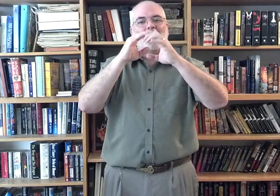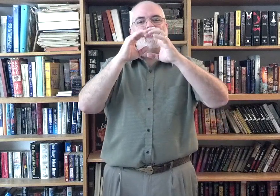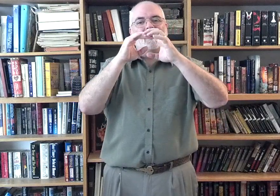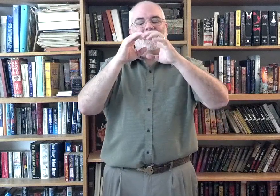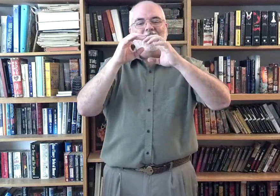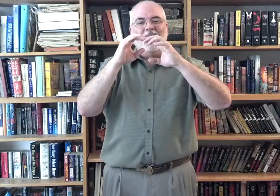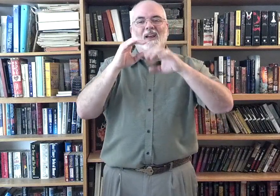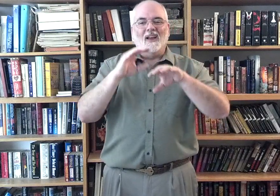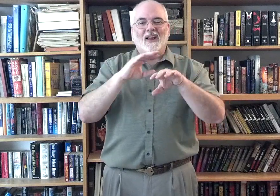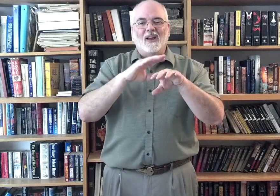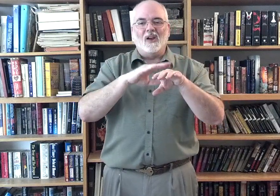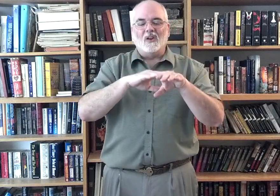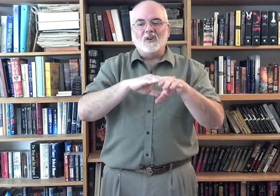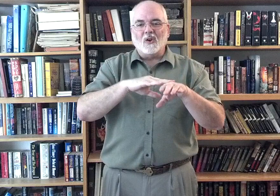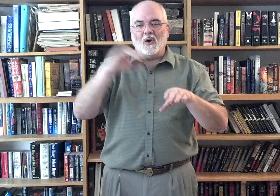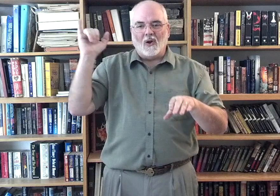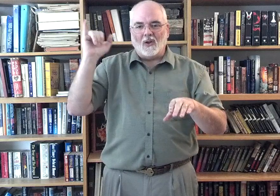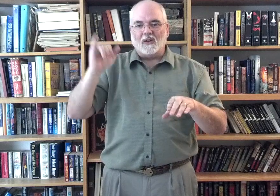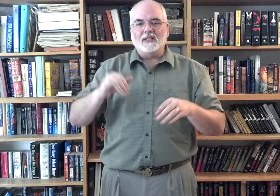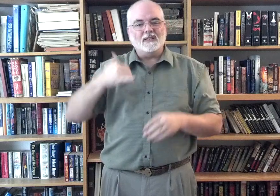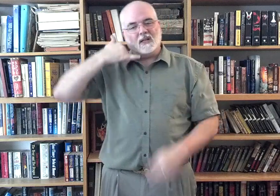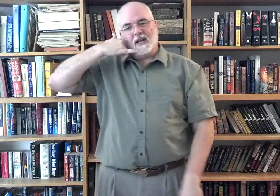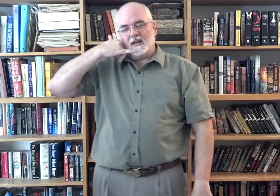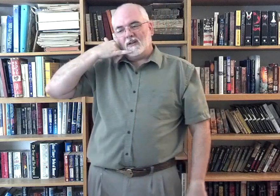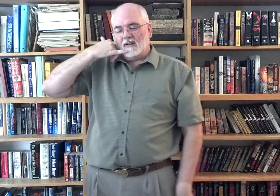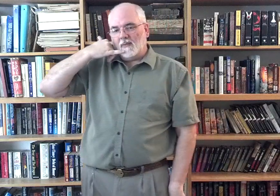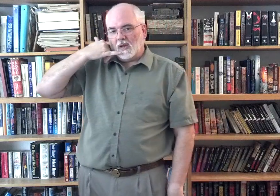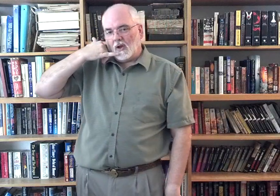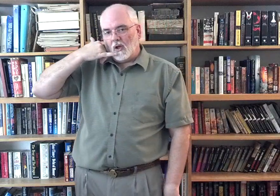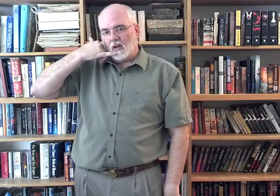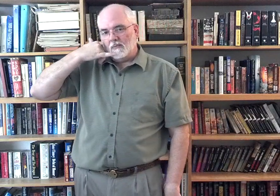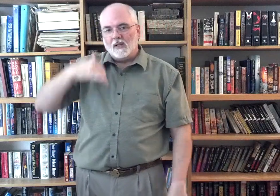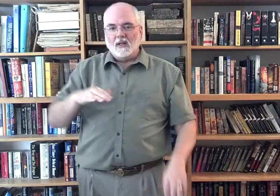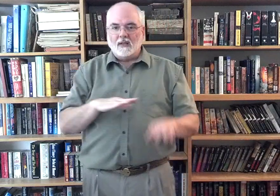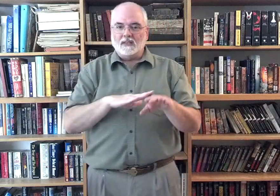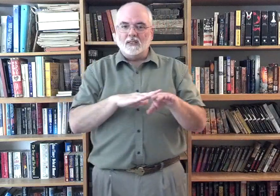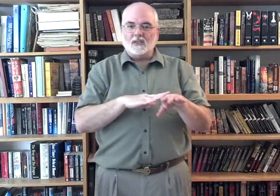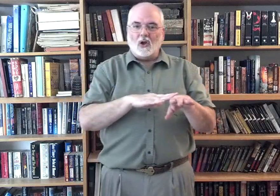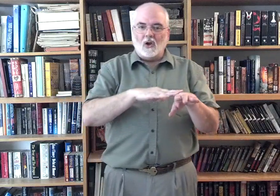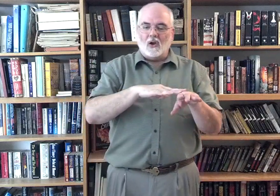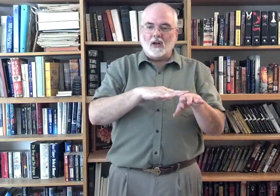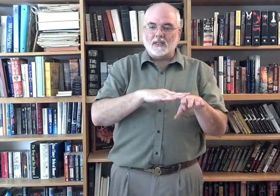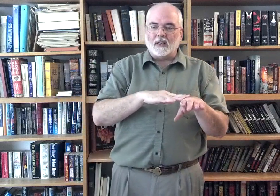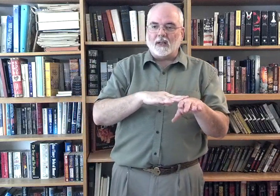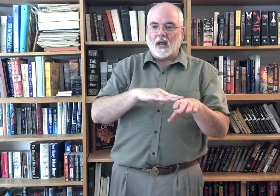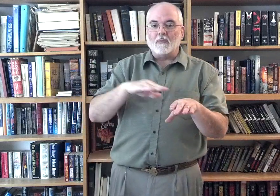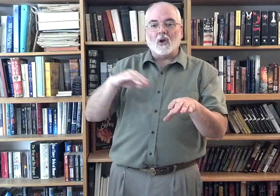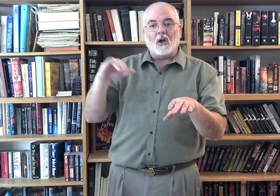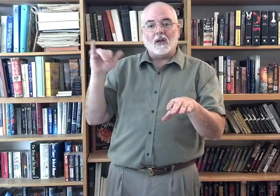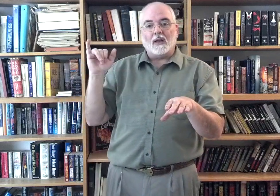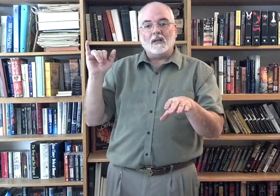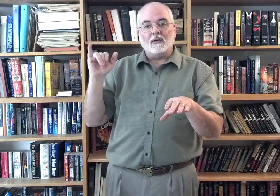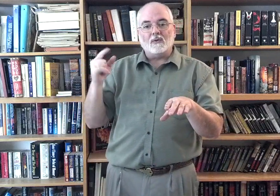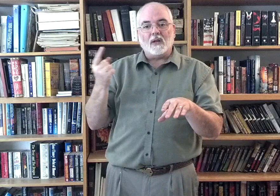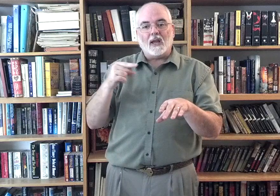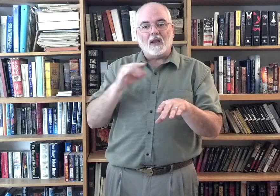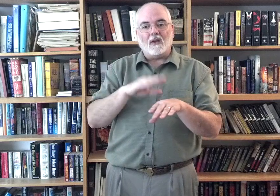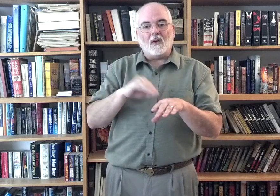Trumpet, call. This isn't like, give me a call. This is call as in, I'm calling